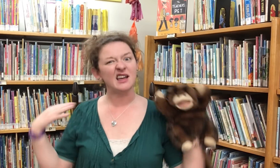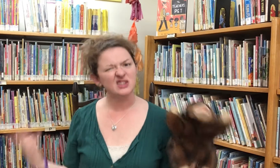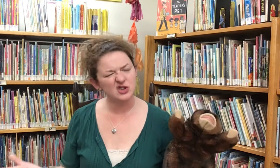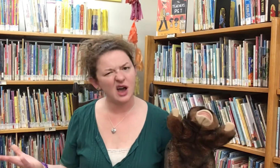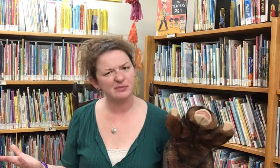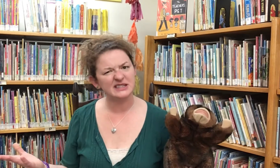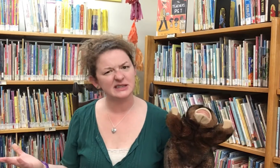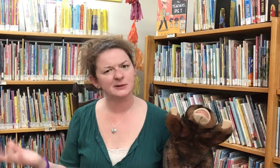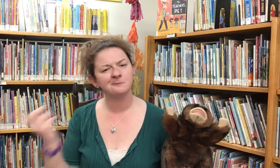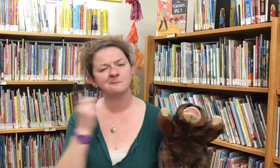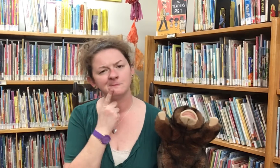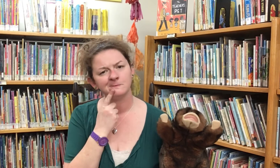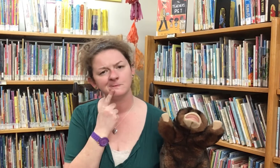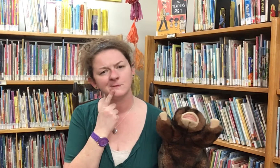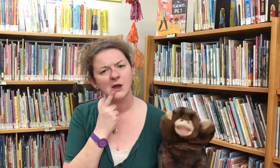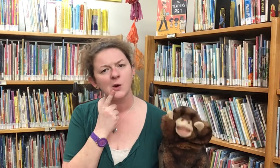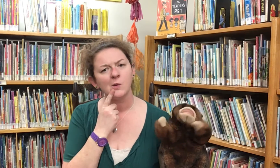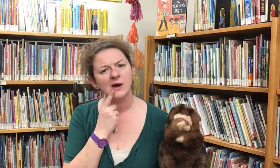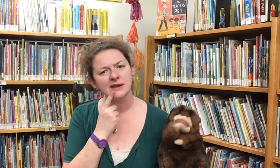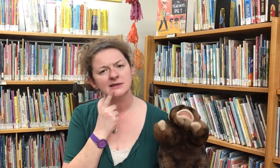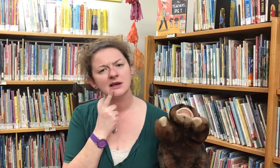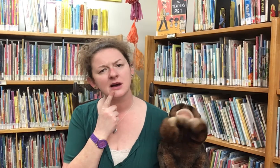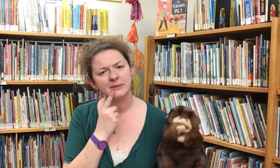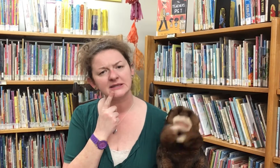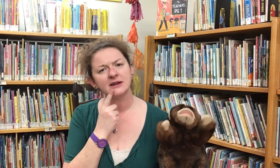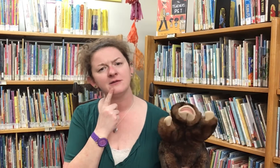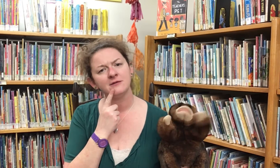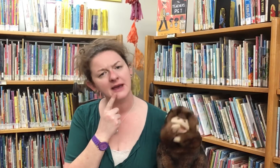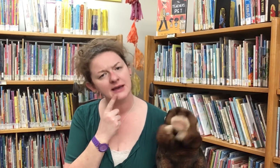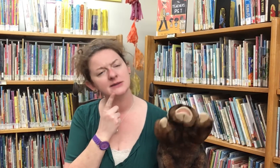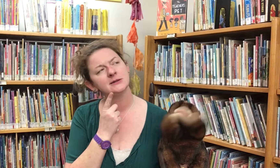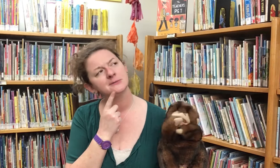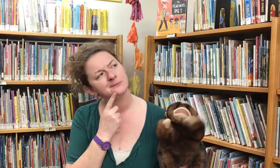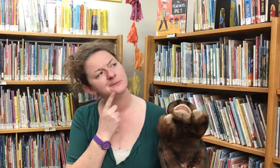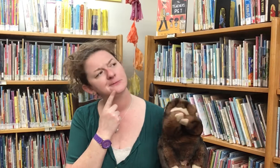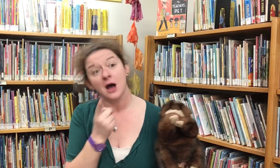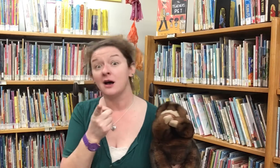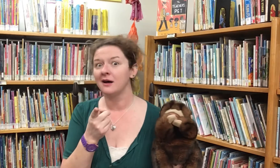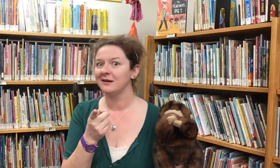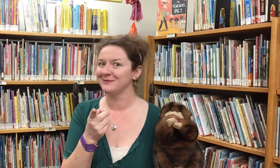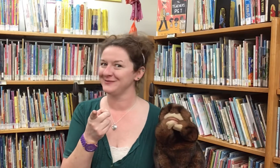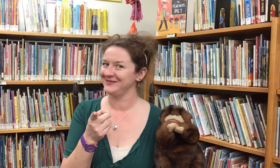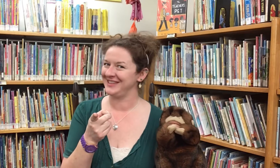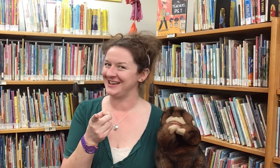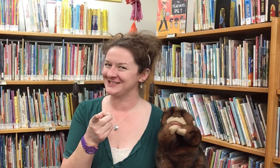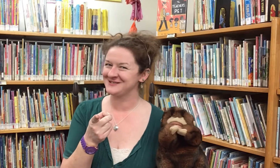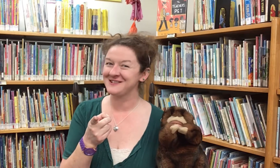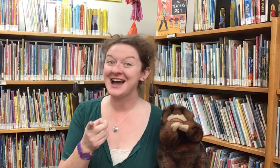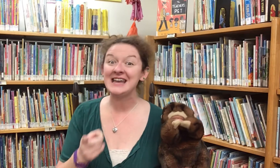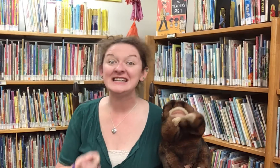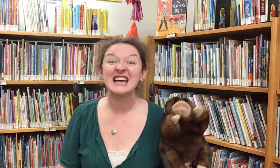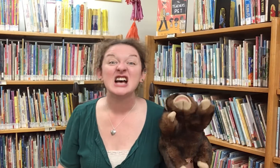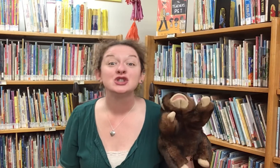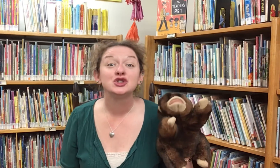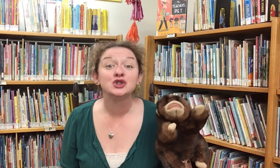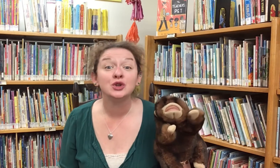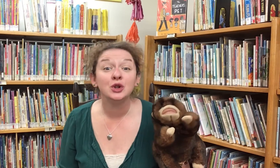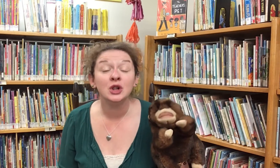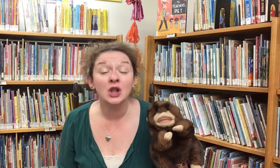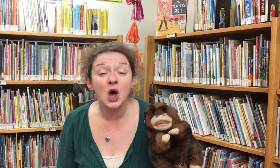do the opposite. What is the opposite of fast? That's right.